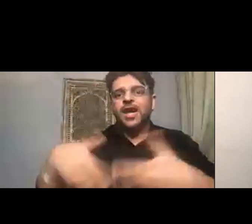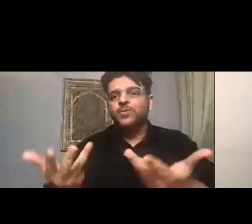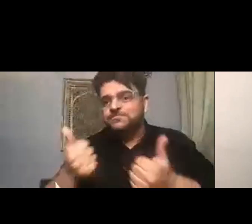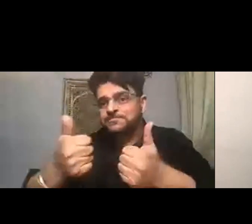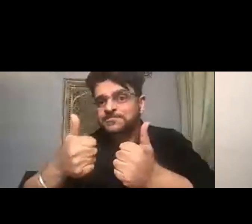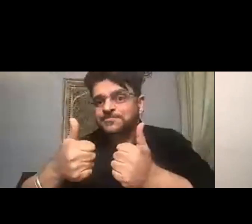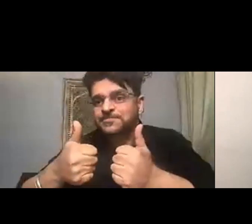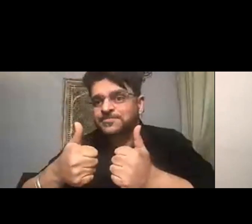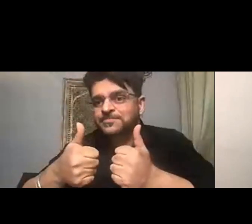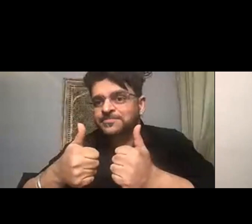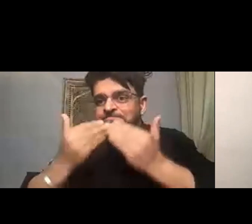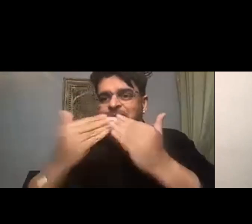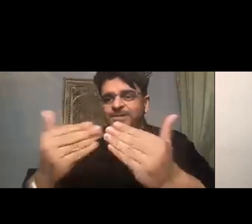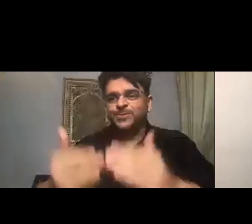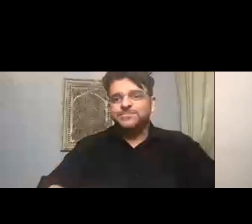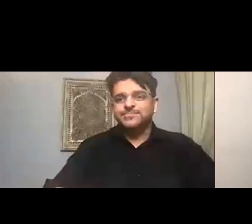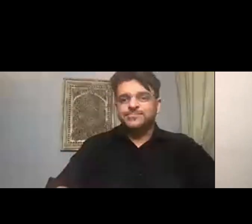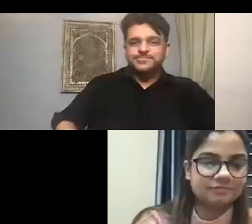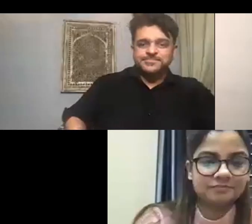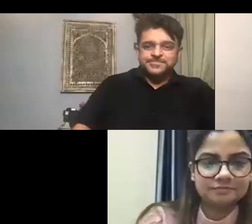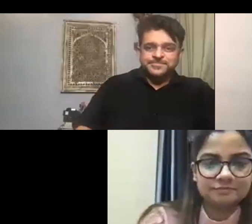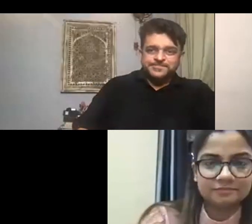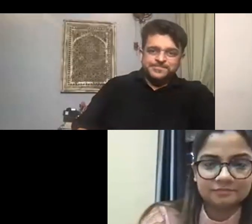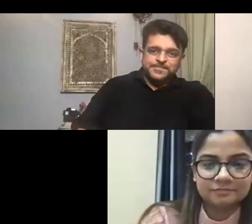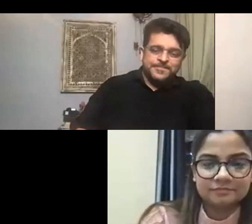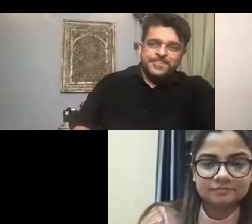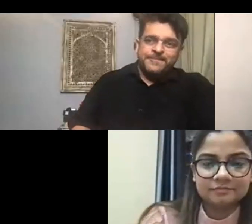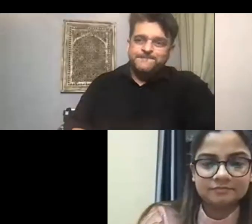becoming better for the next month. Great. Thank you.